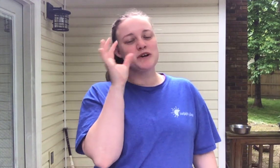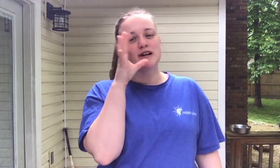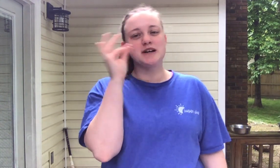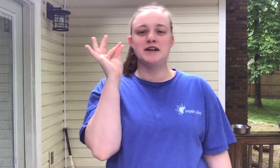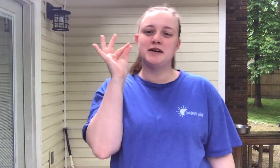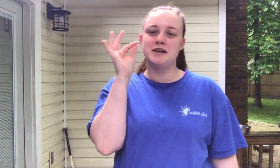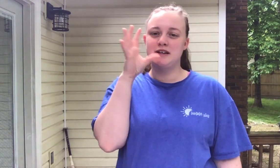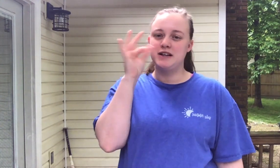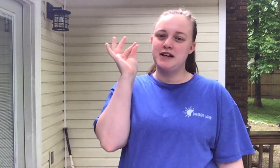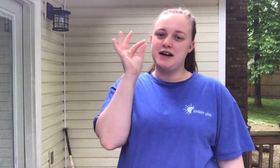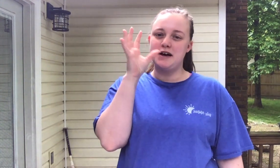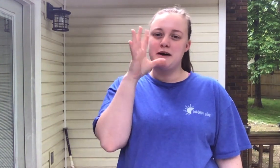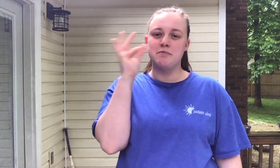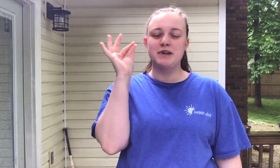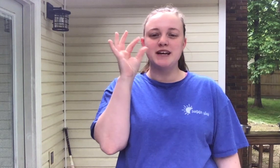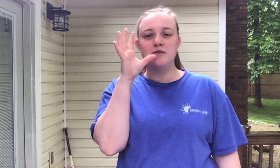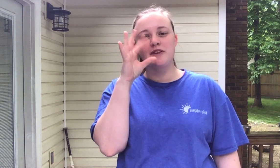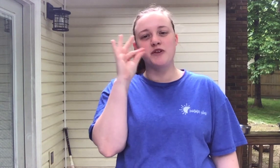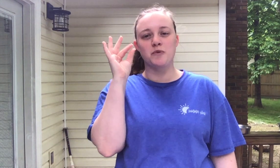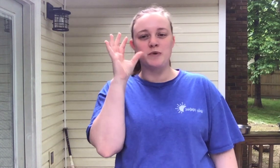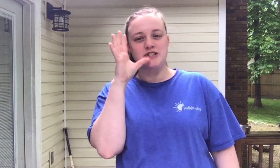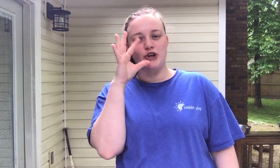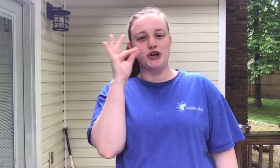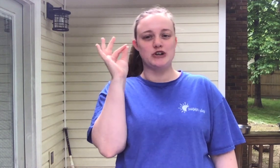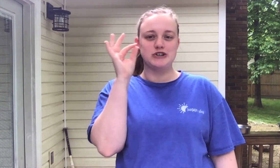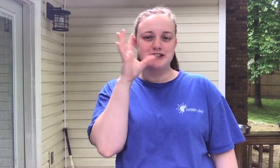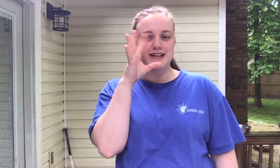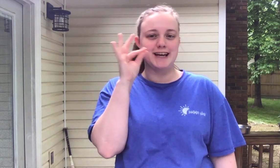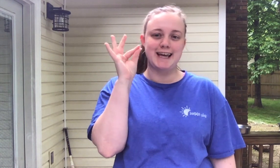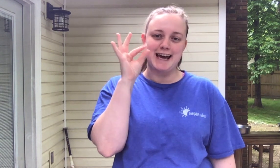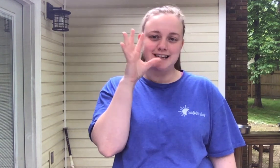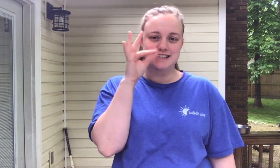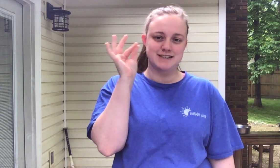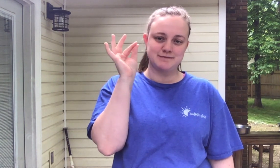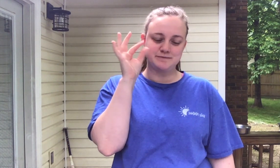we're playing with their whiskers. Cat.